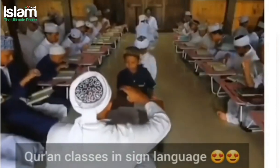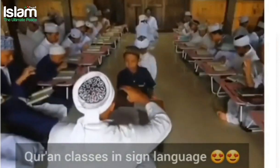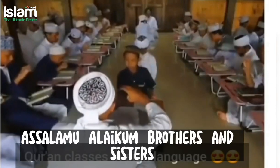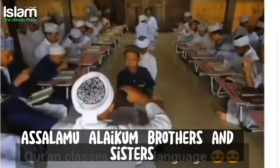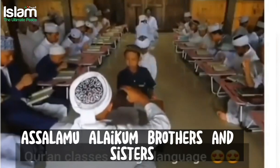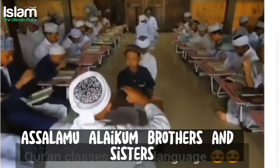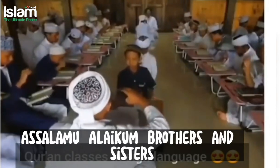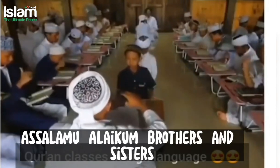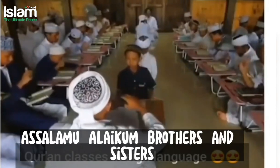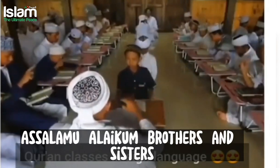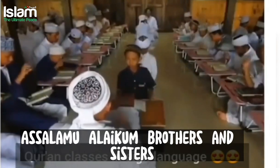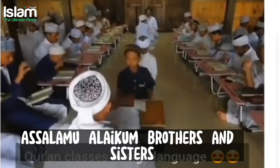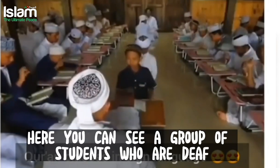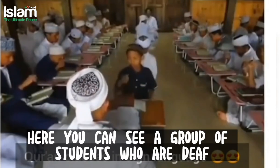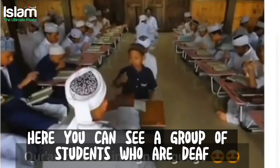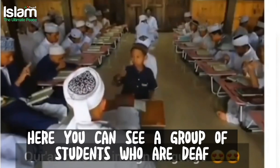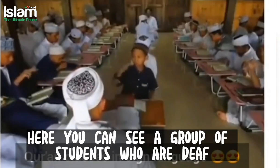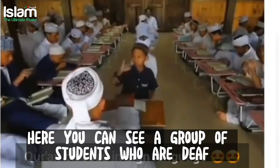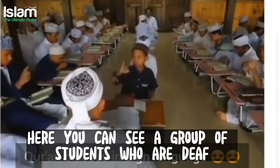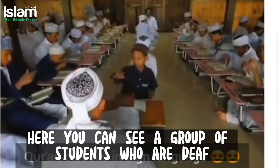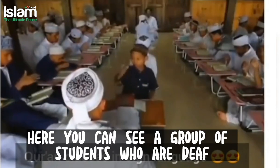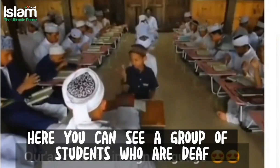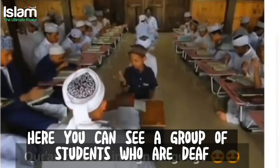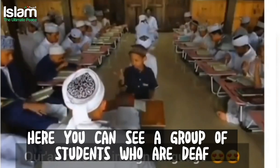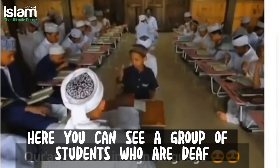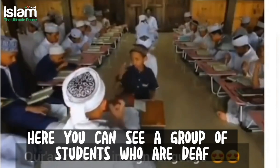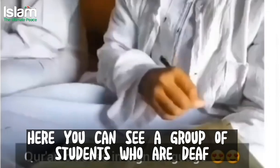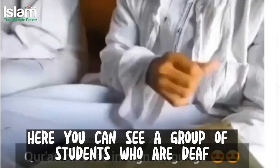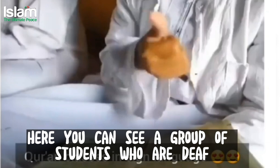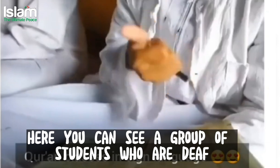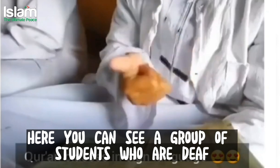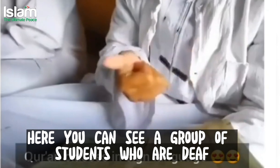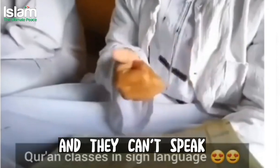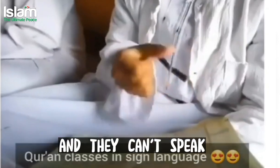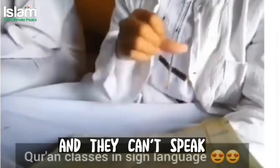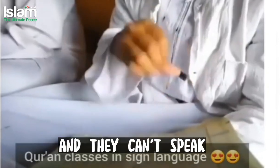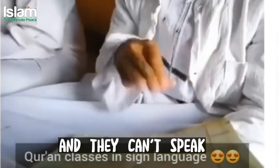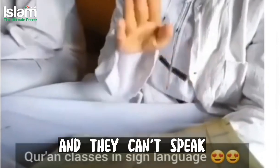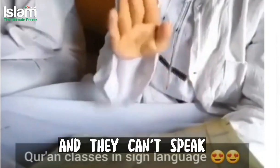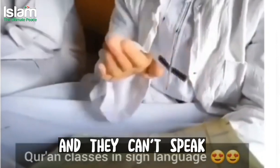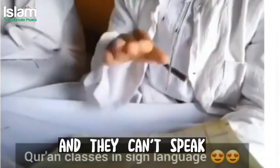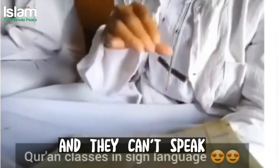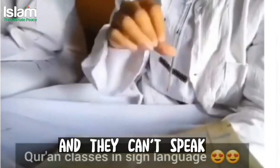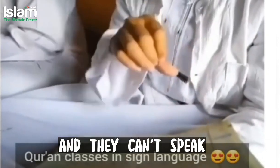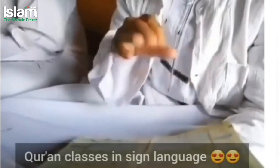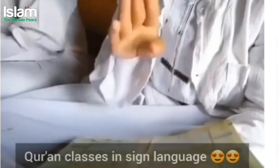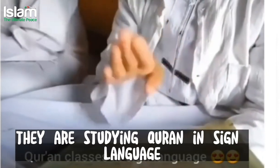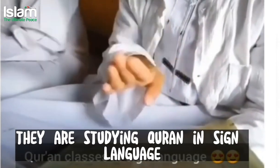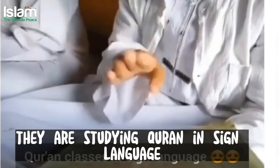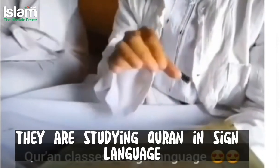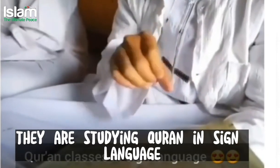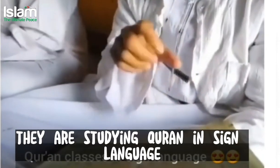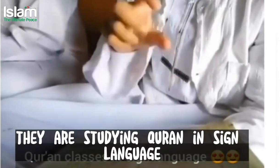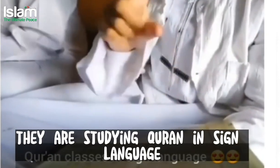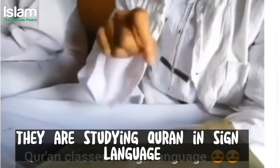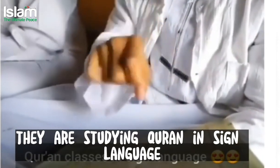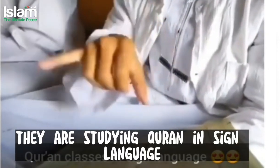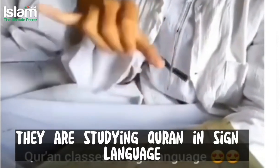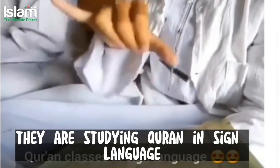As-salamu alaykum, brothers and sisters. Here you can see a group of students who are deaf and they can't speak. They are studying Qur